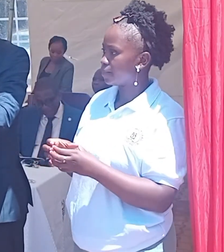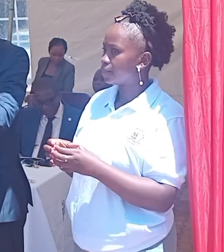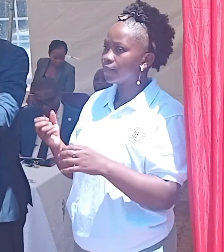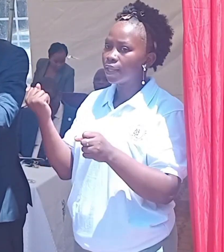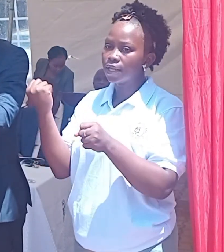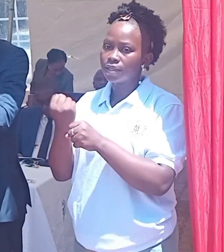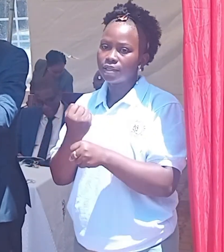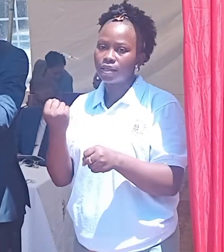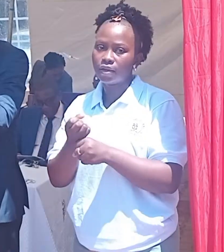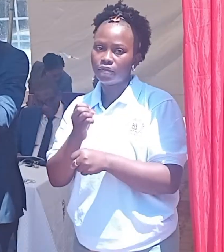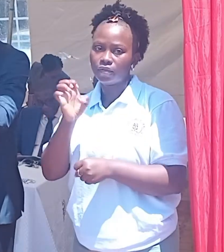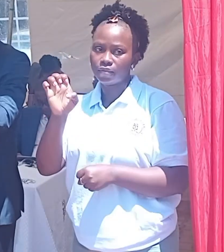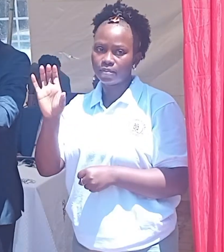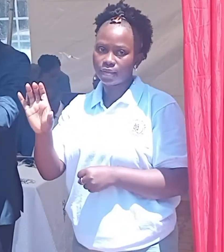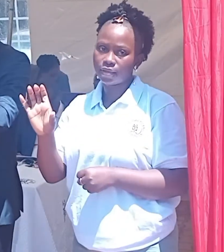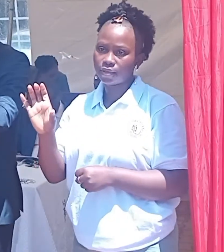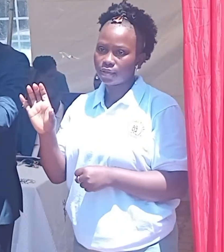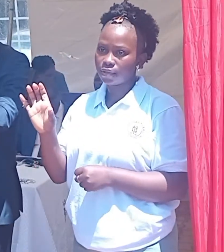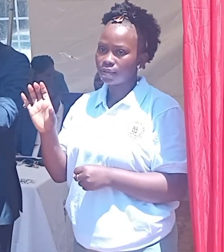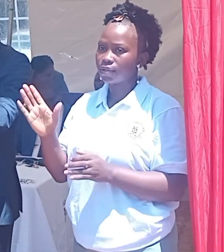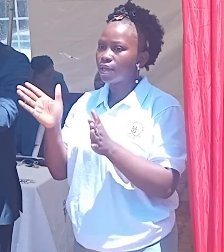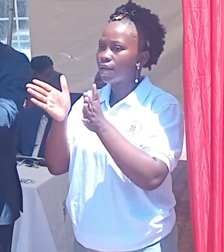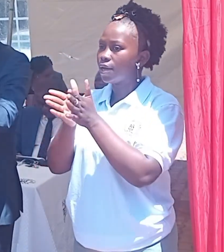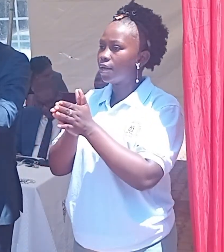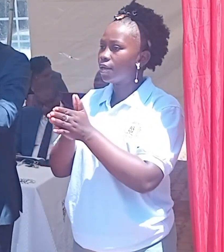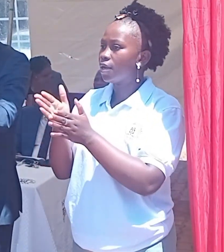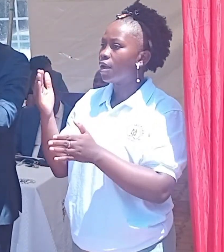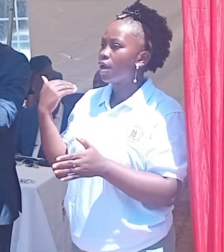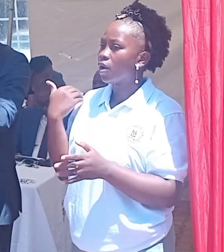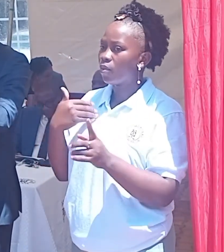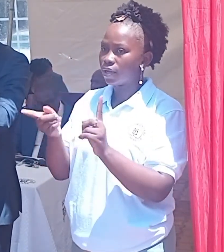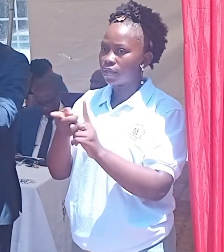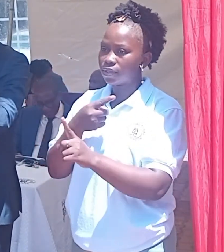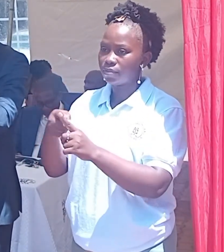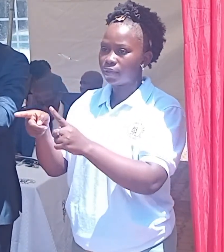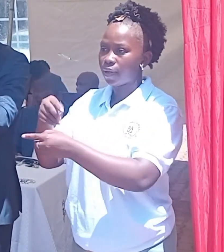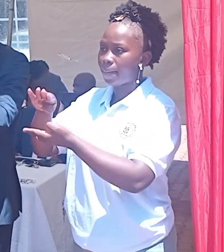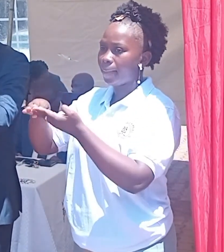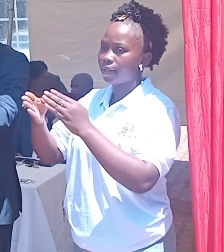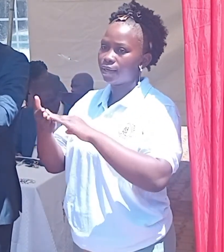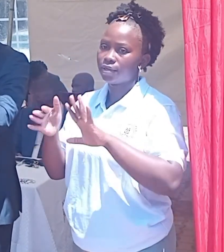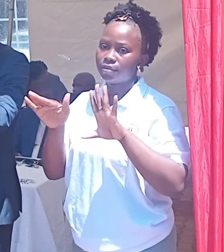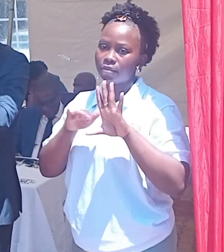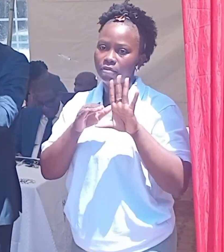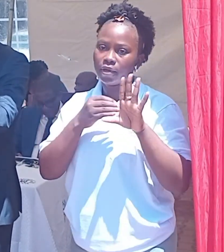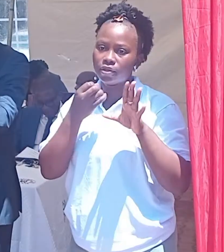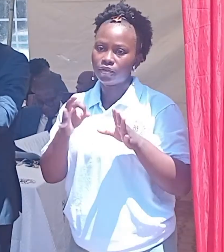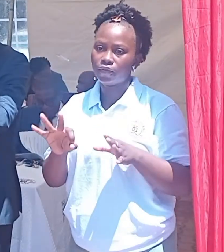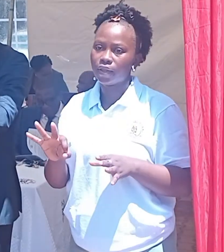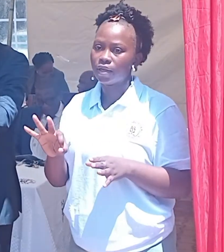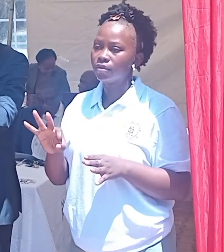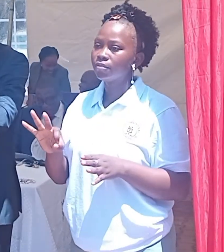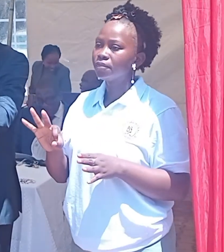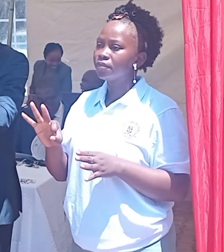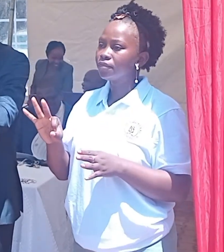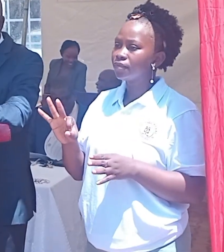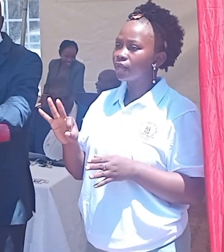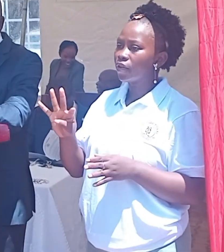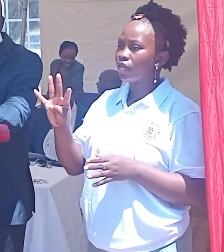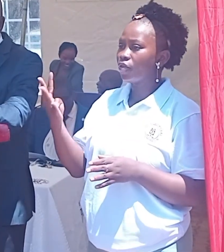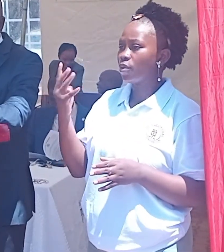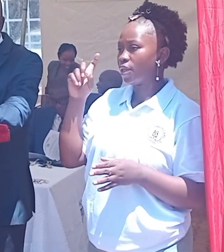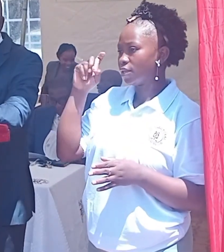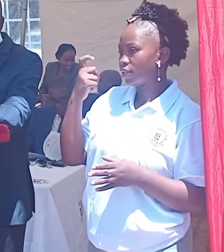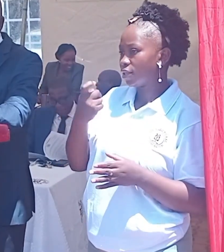staff of the Commission, and our esteemed partners, members of the